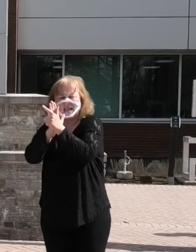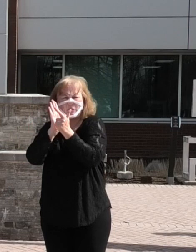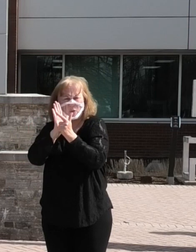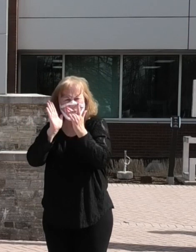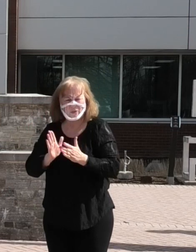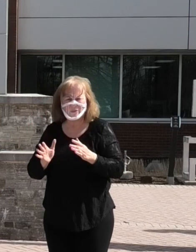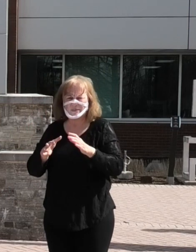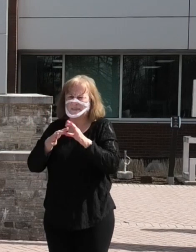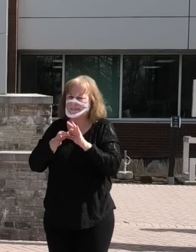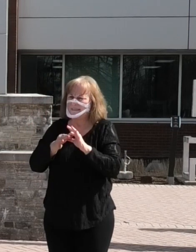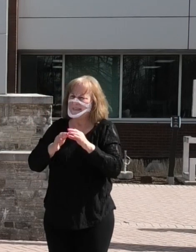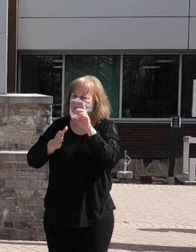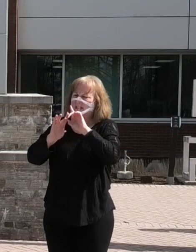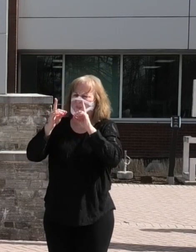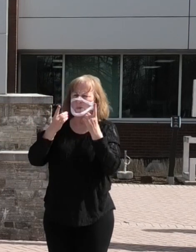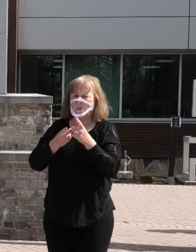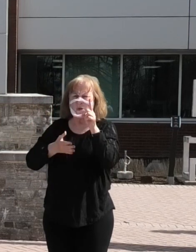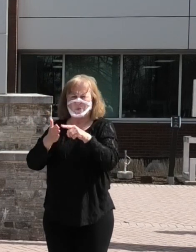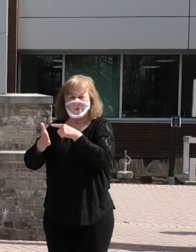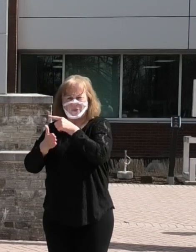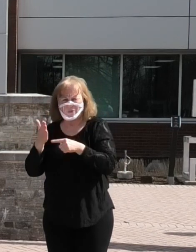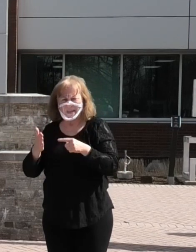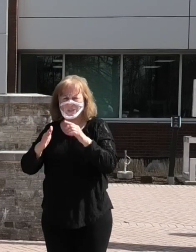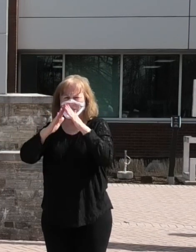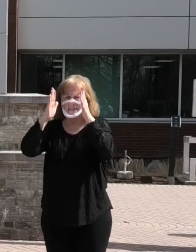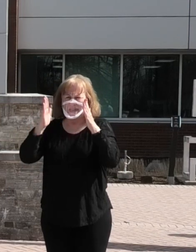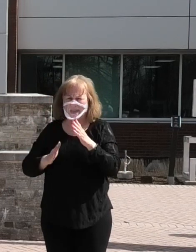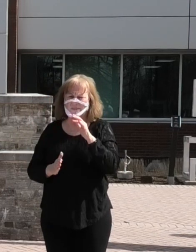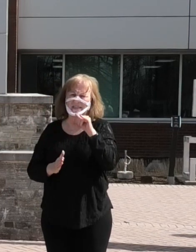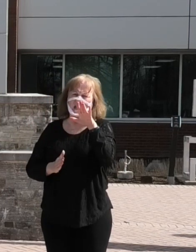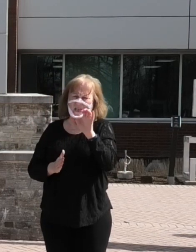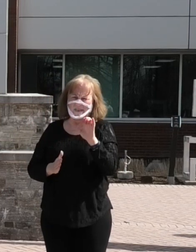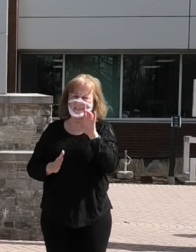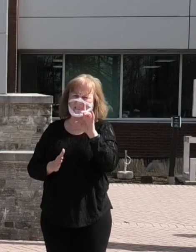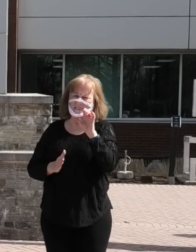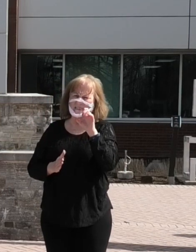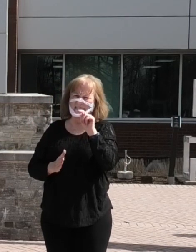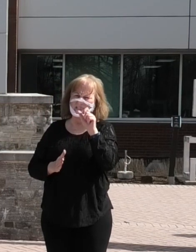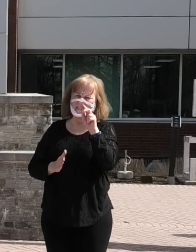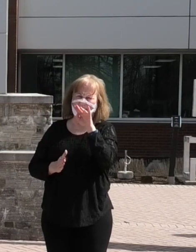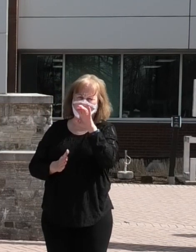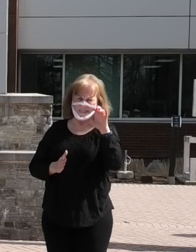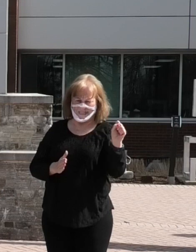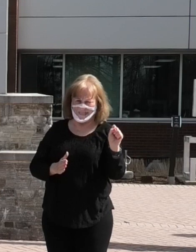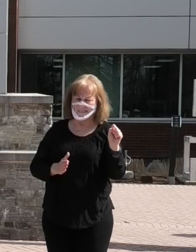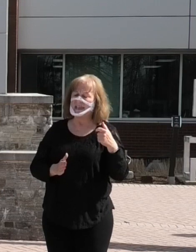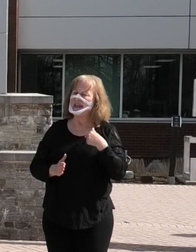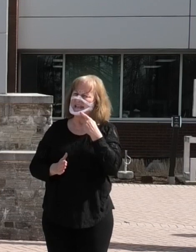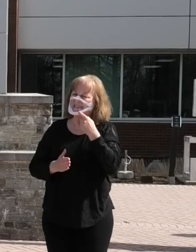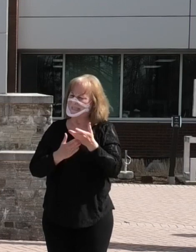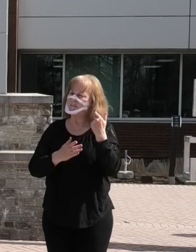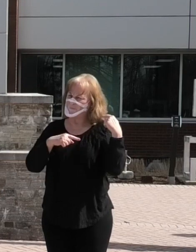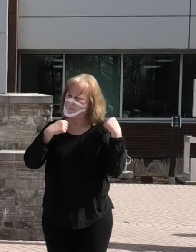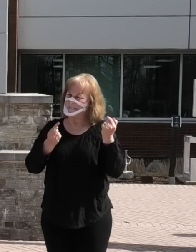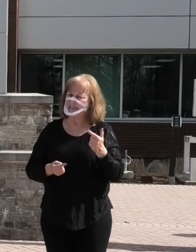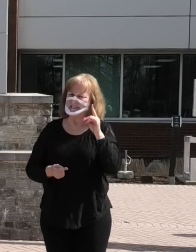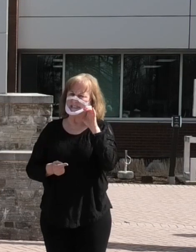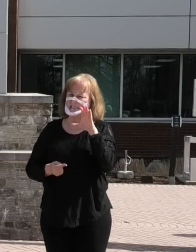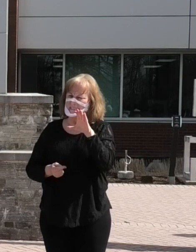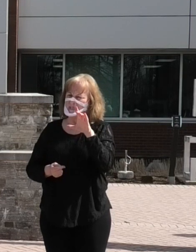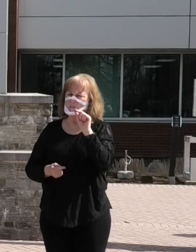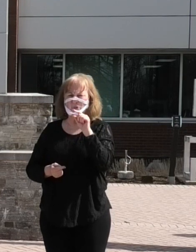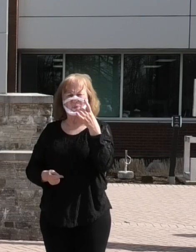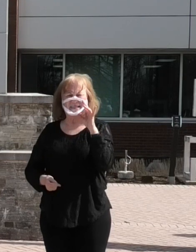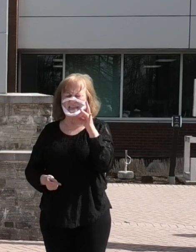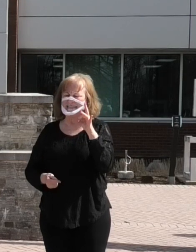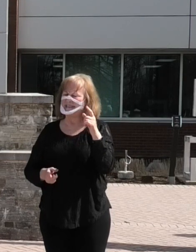Department of Corrections housing ICE detainees. As I've stated since December